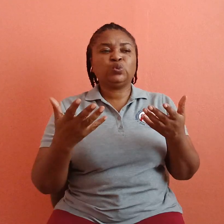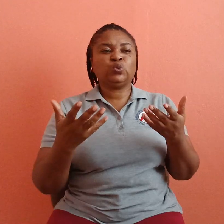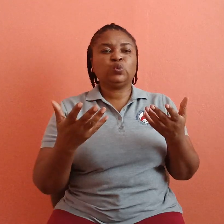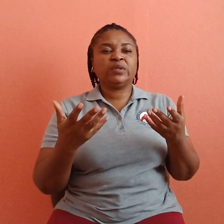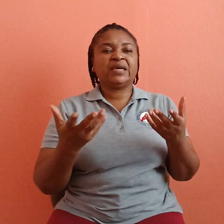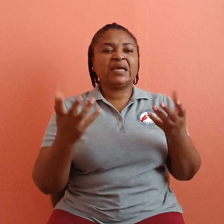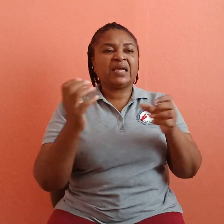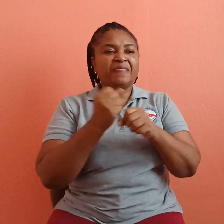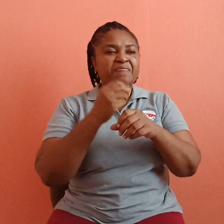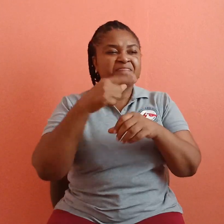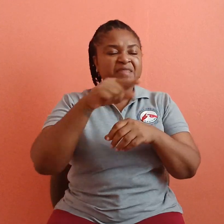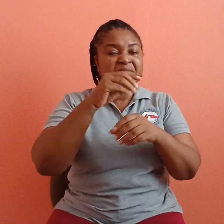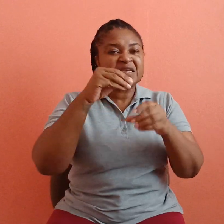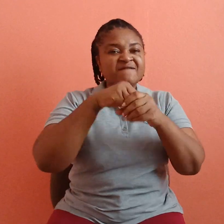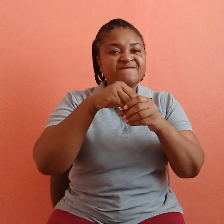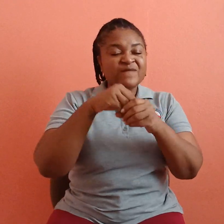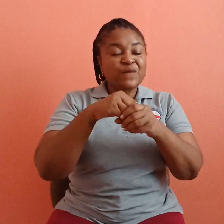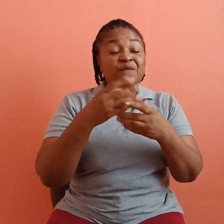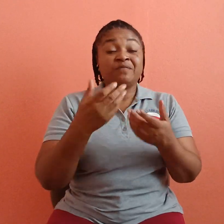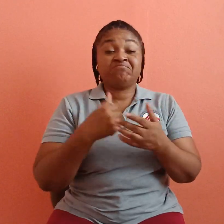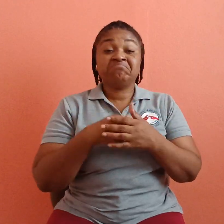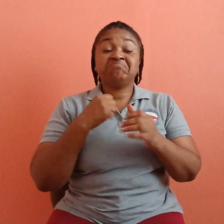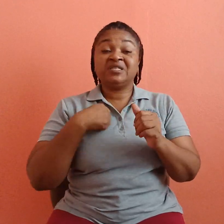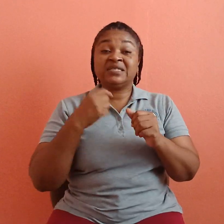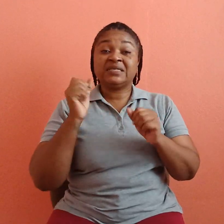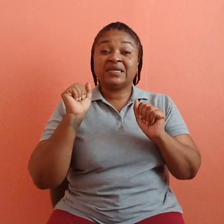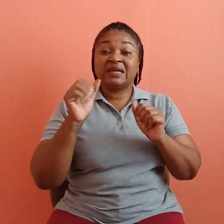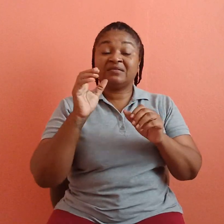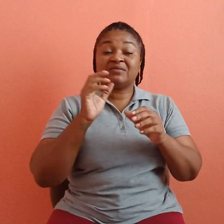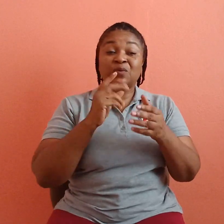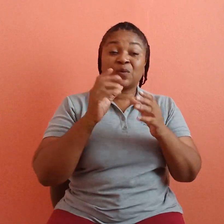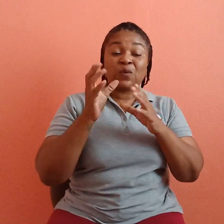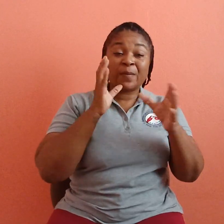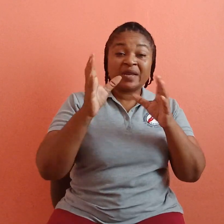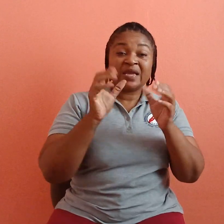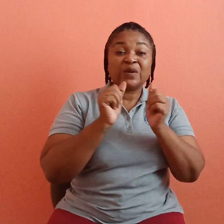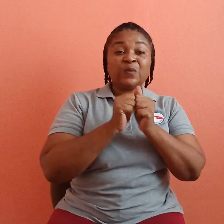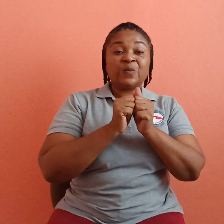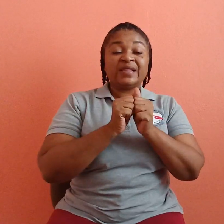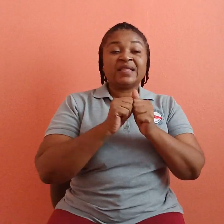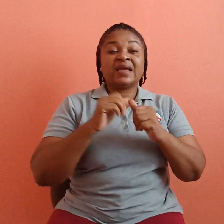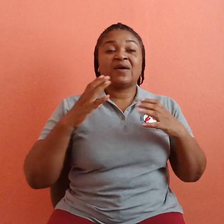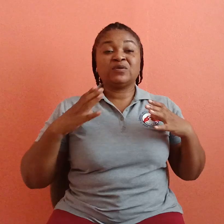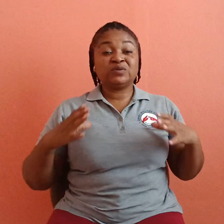So I can speak to clients, customers, I can speak